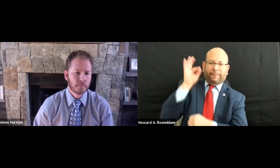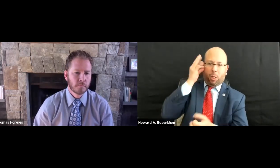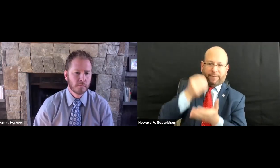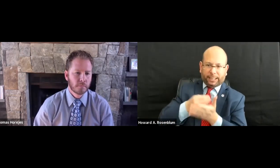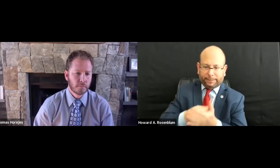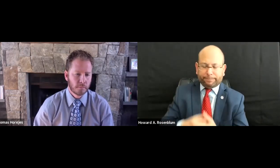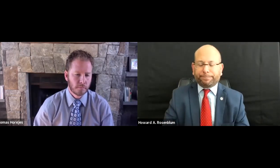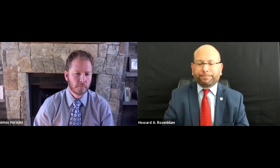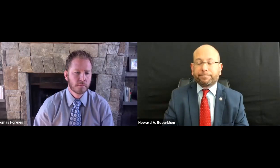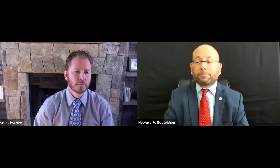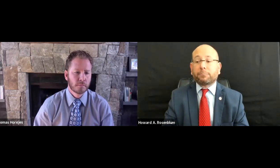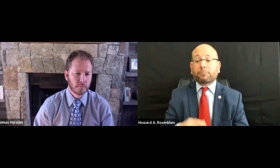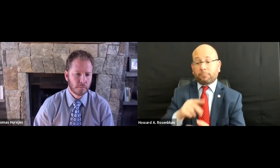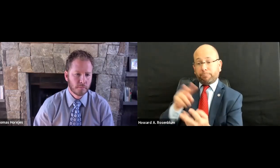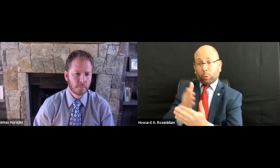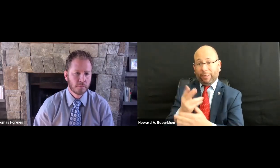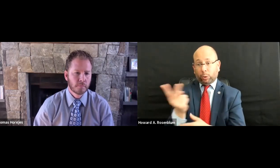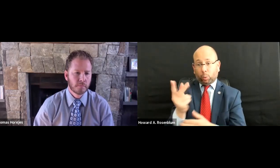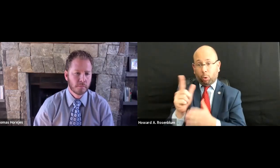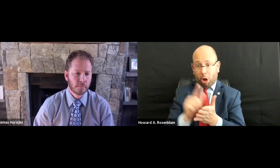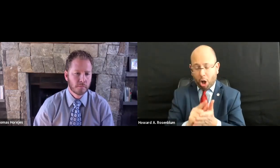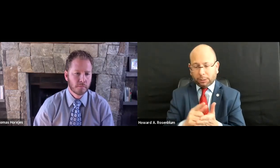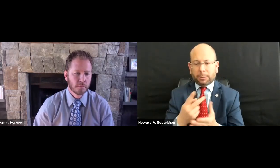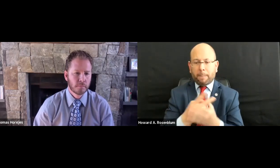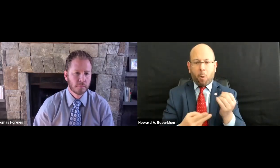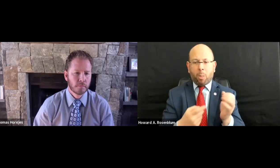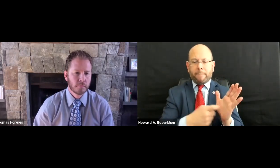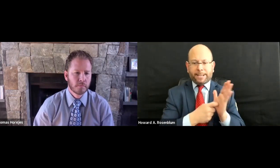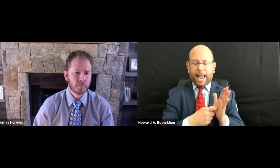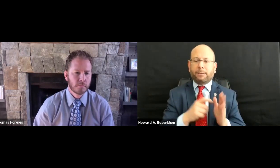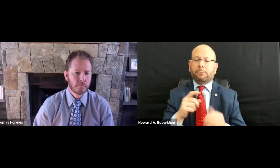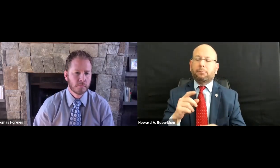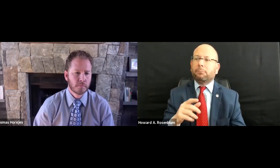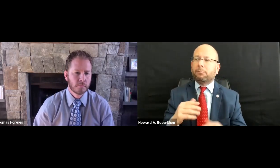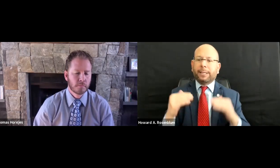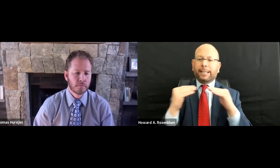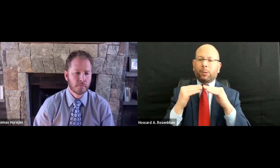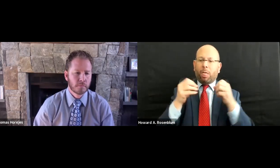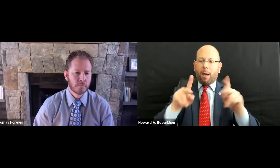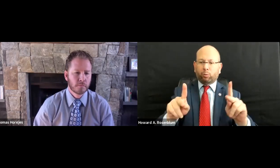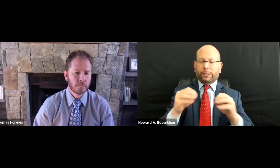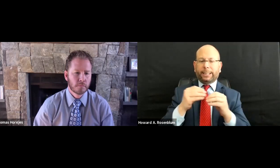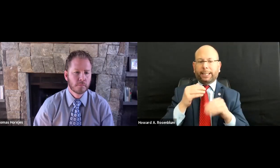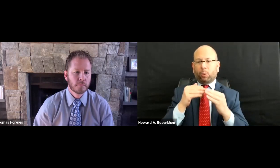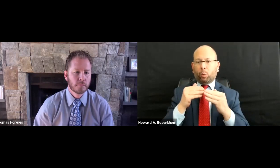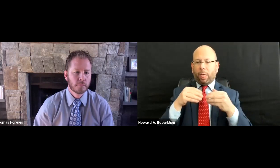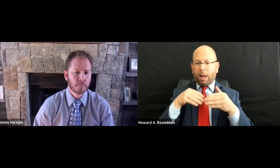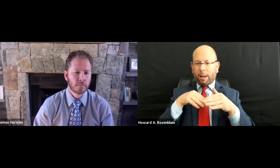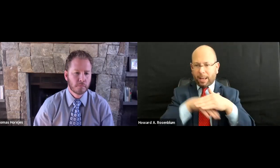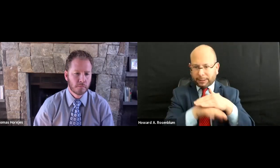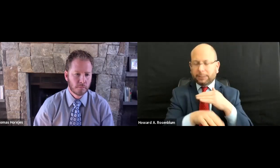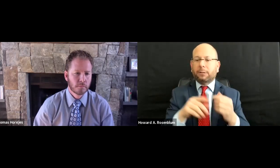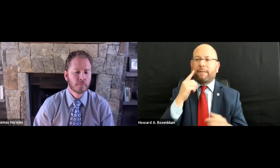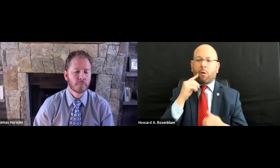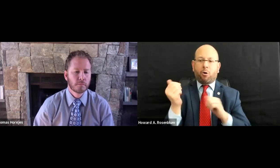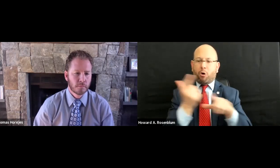contractors. Any location that receives federal funds is also under that act. Both of these acts